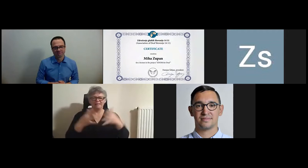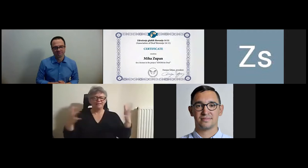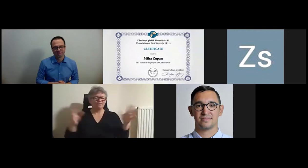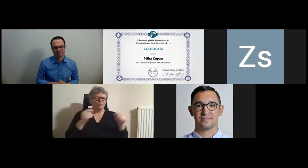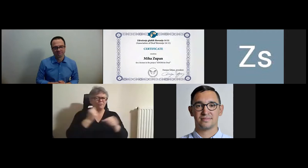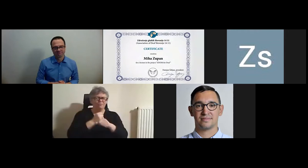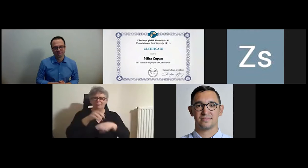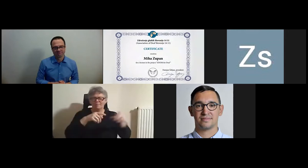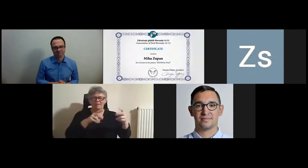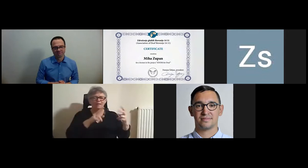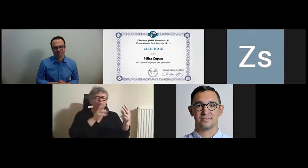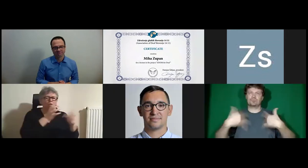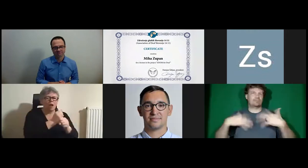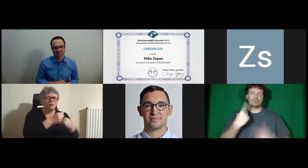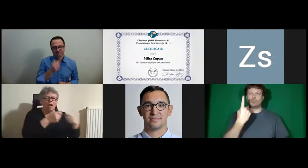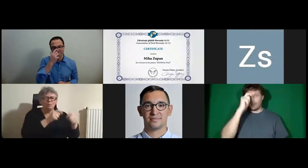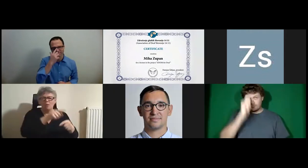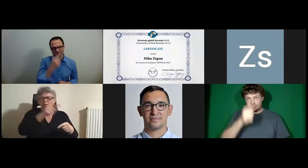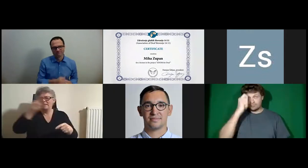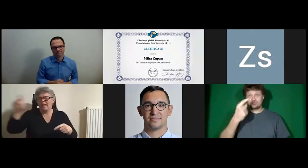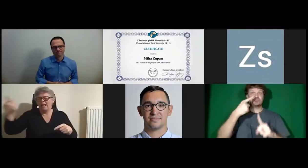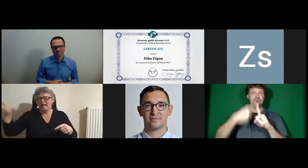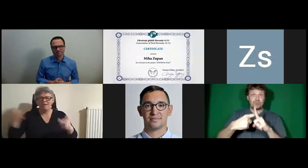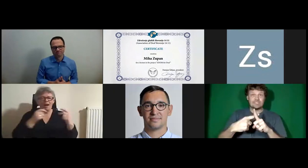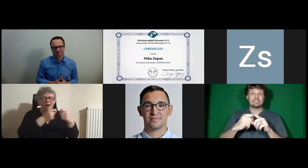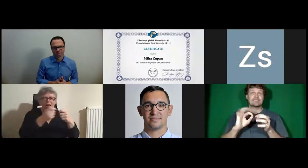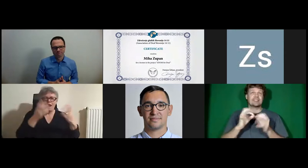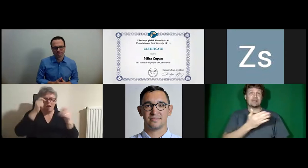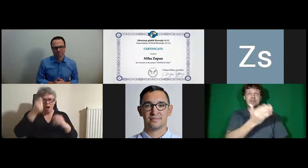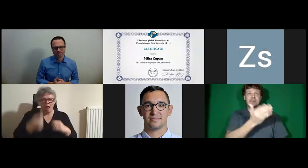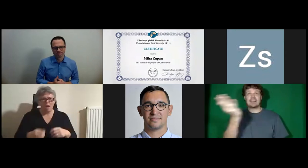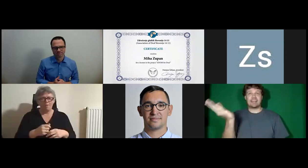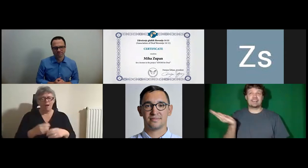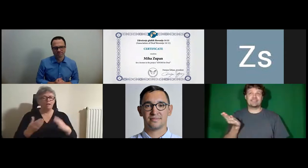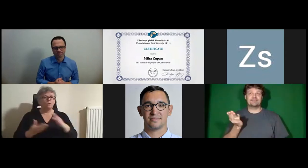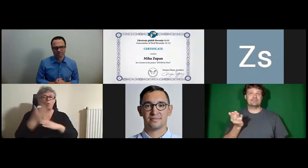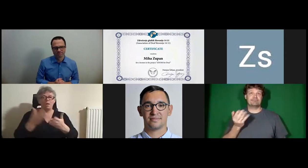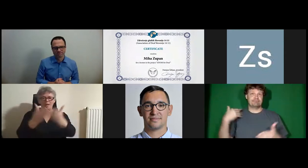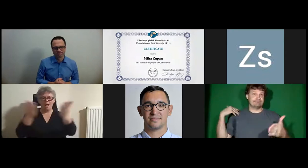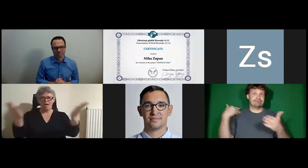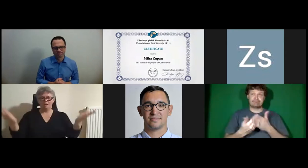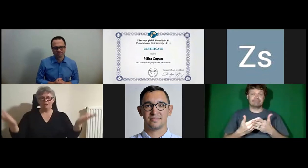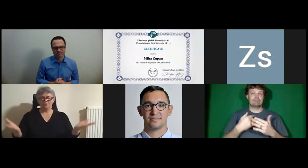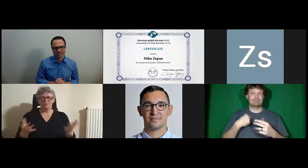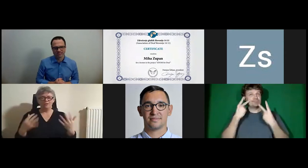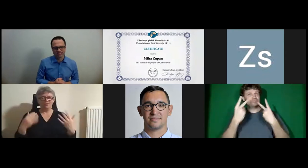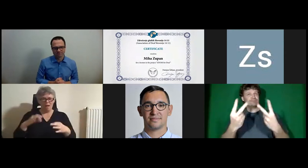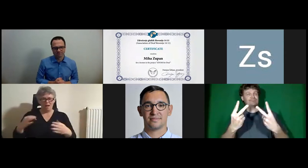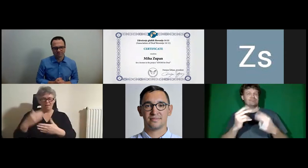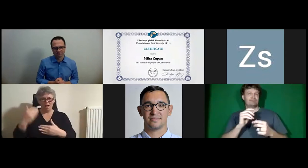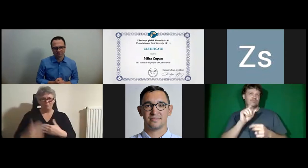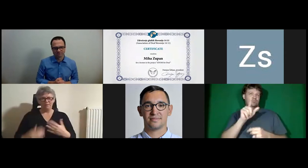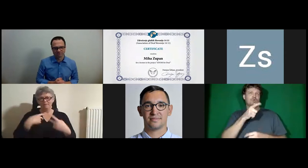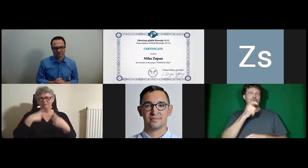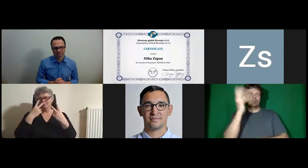Dami for organizing all this, for arranging all the presenters. Also to the interpreters